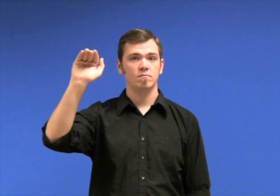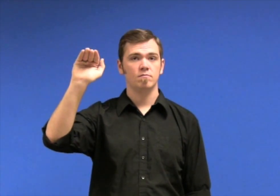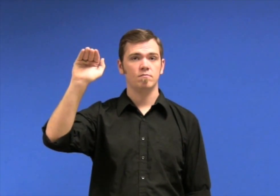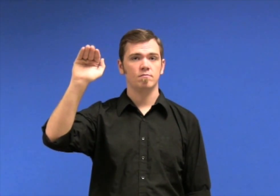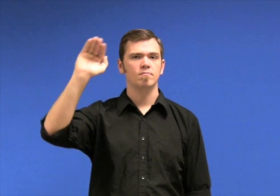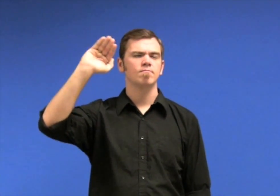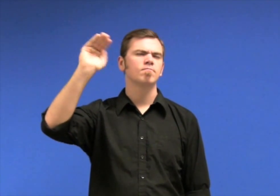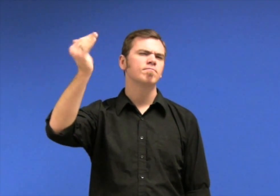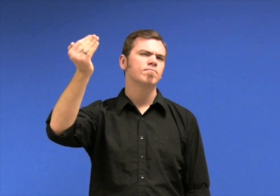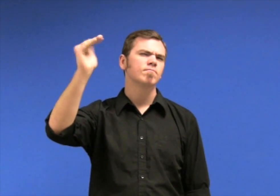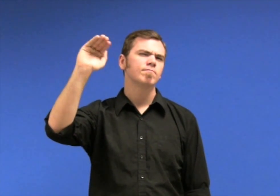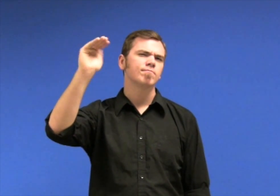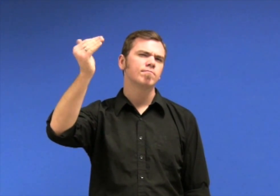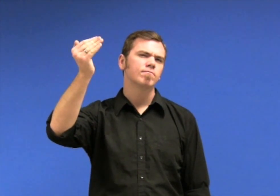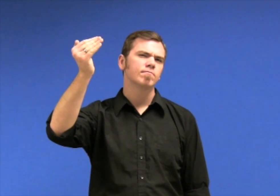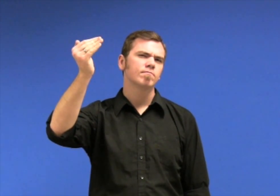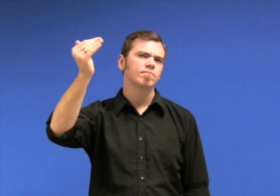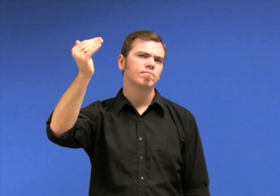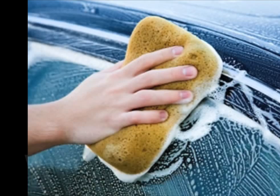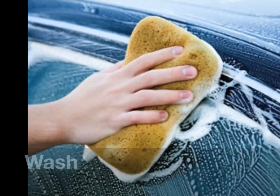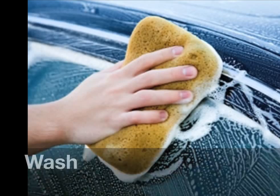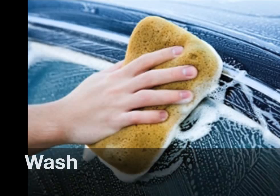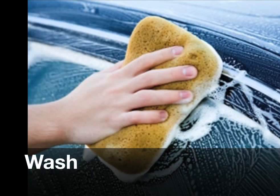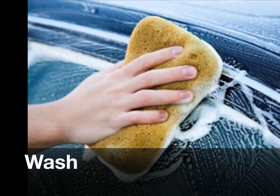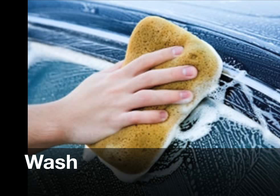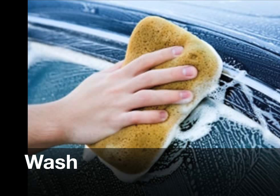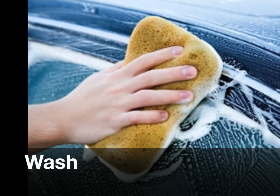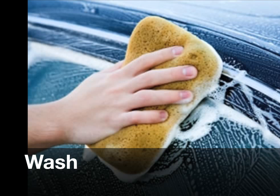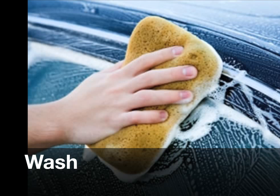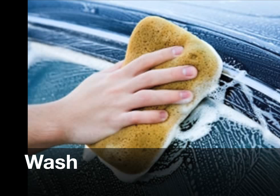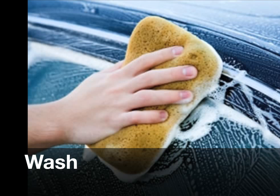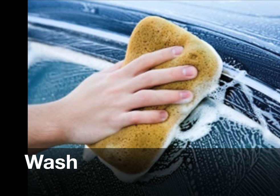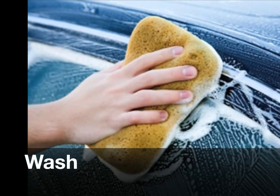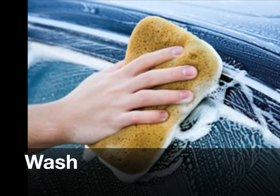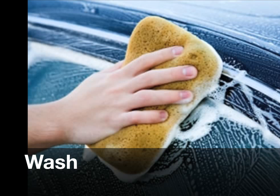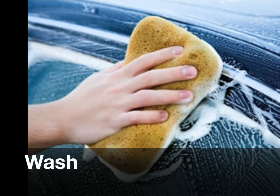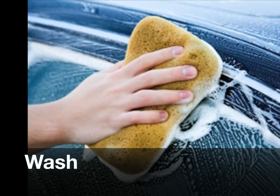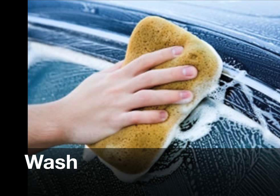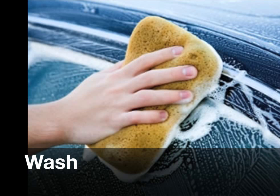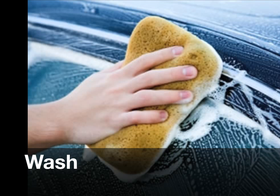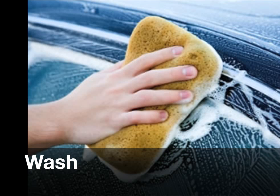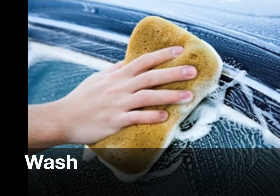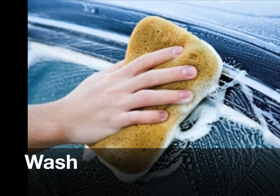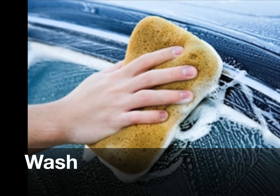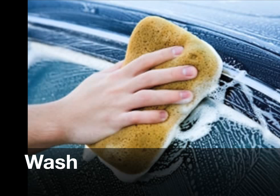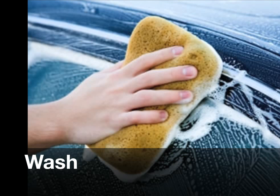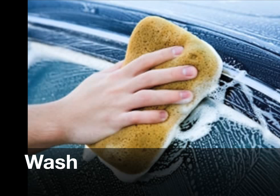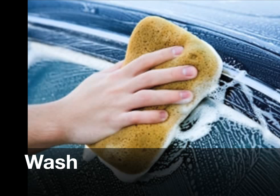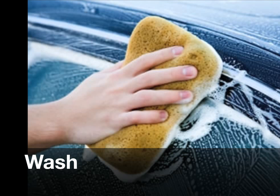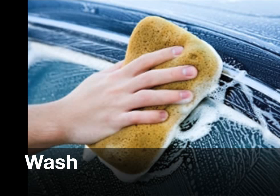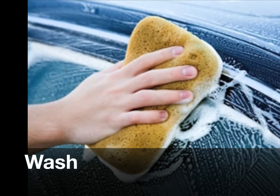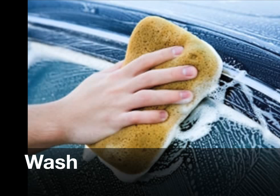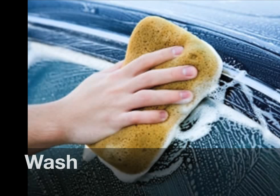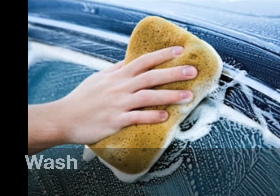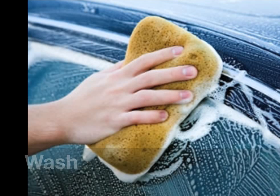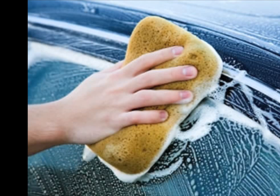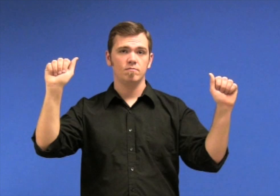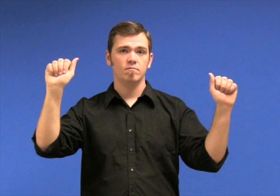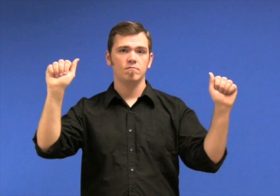So seams. Seams. All right, the sign for wash. This is just general sign for washing something. Is 2